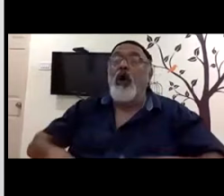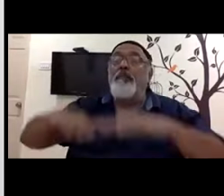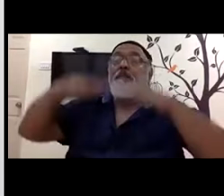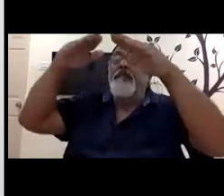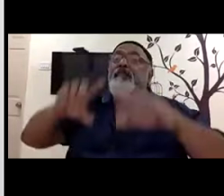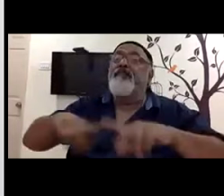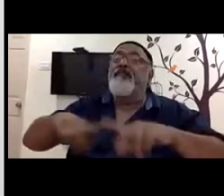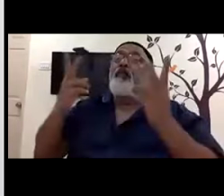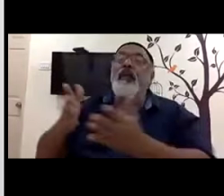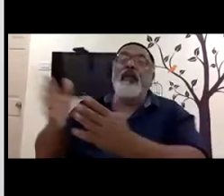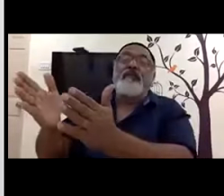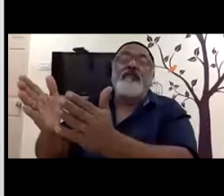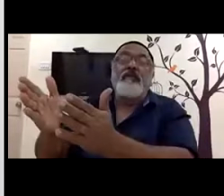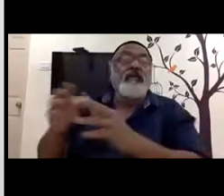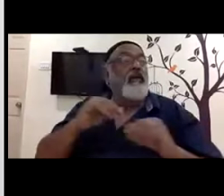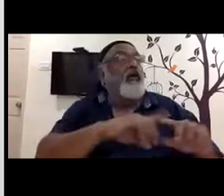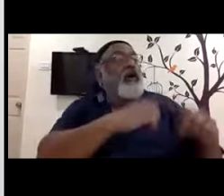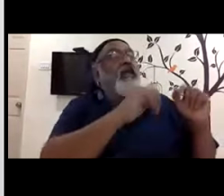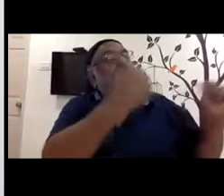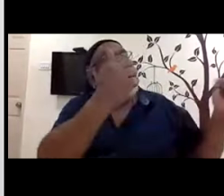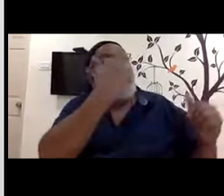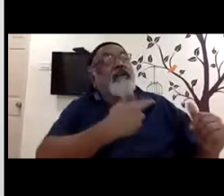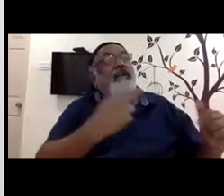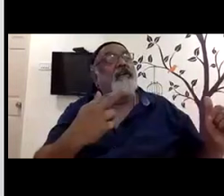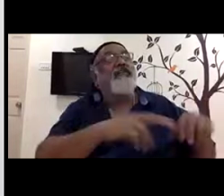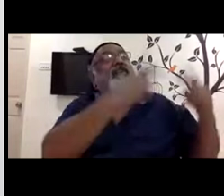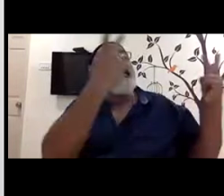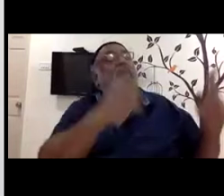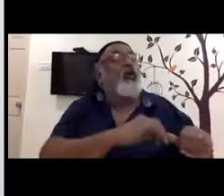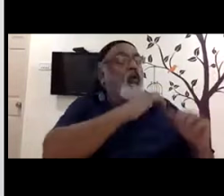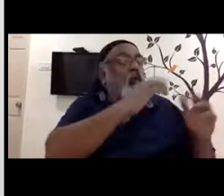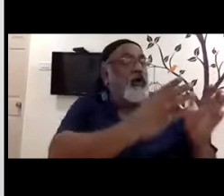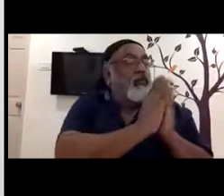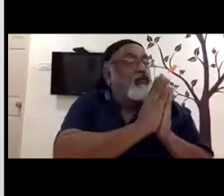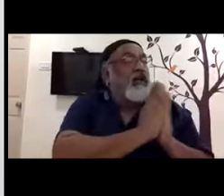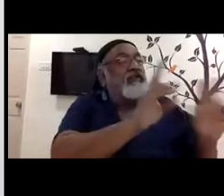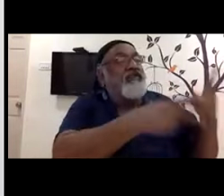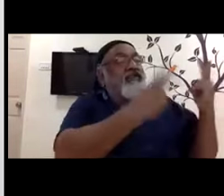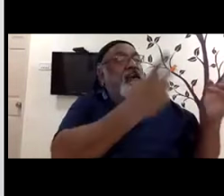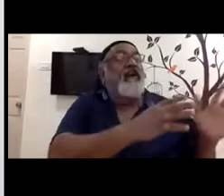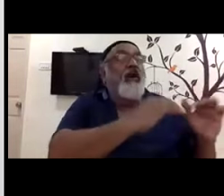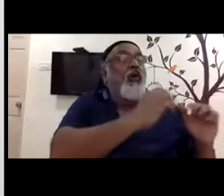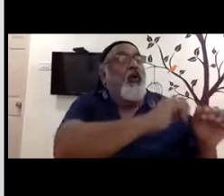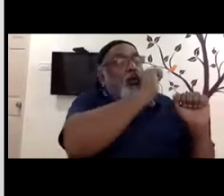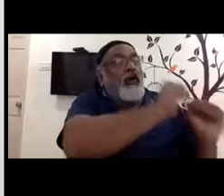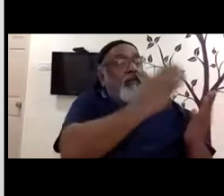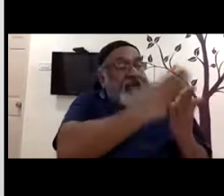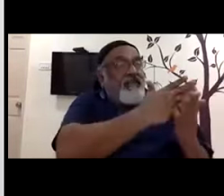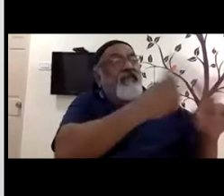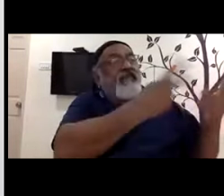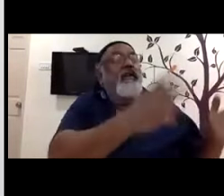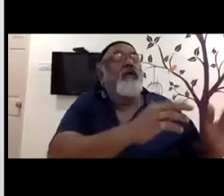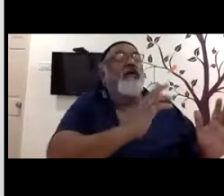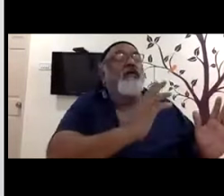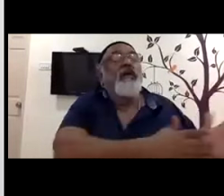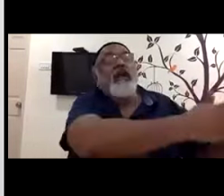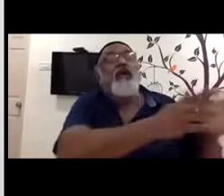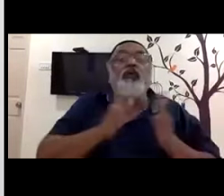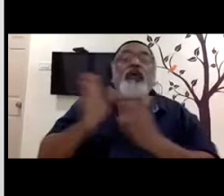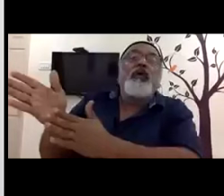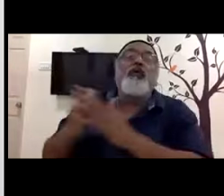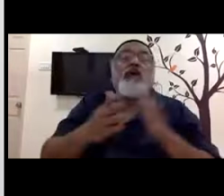true if done through a research, or that might not be the belief of a lot of other people. For example, I